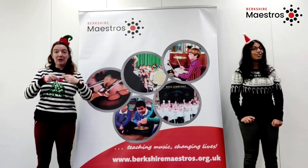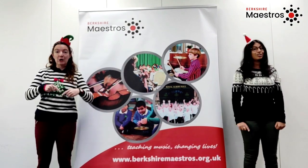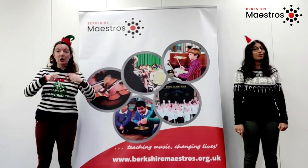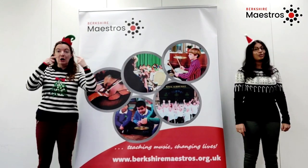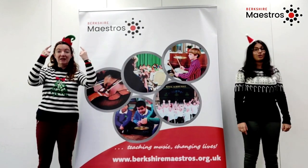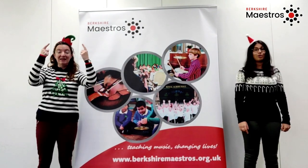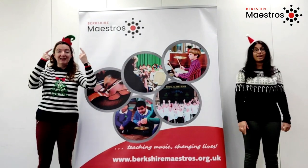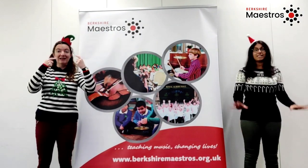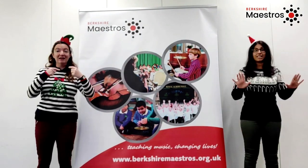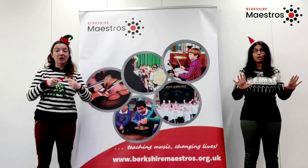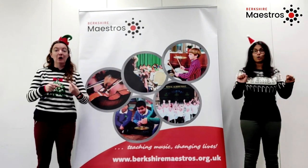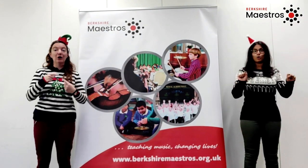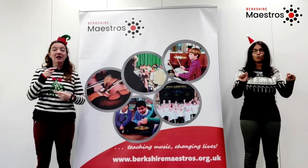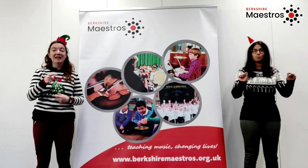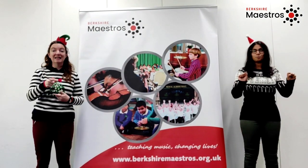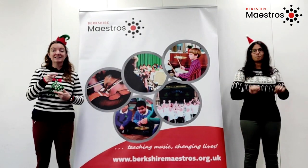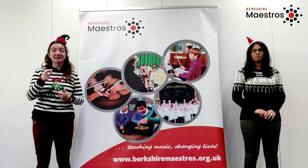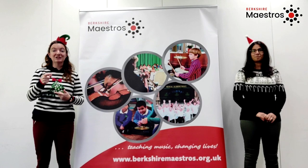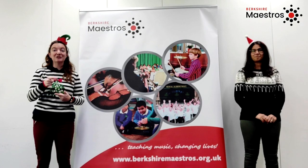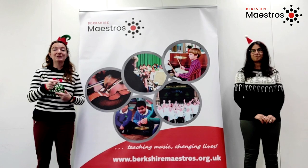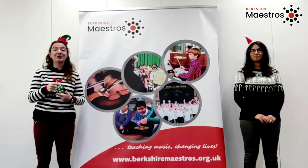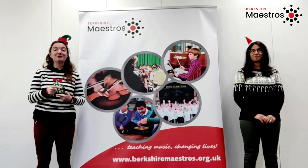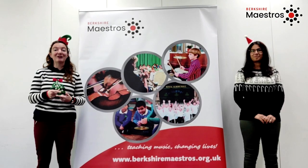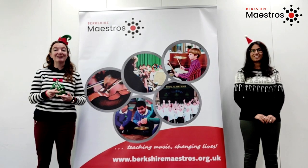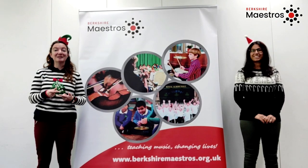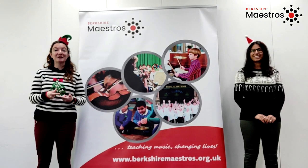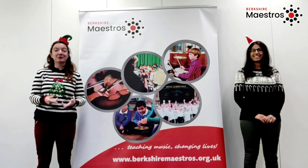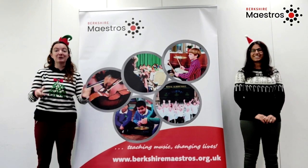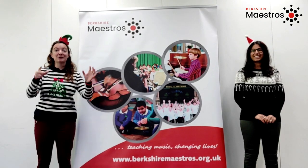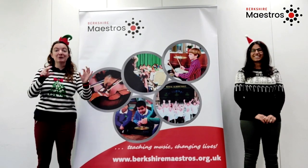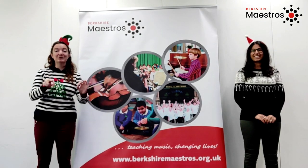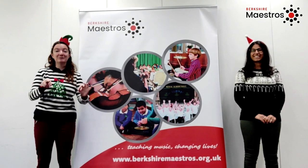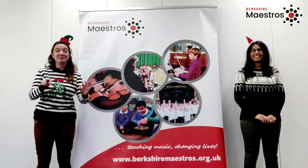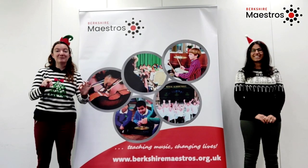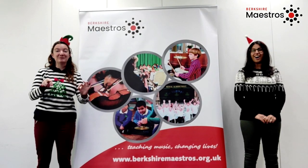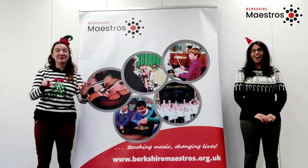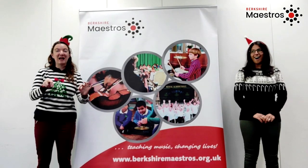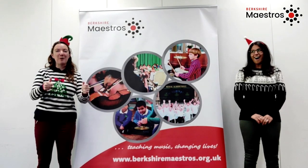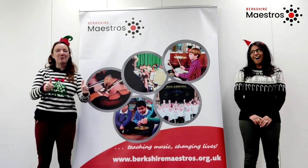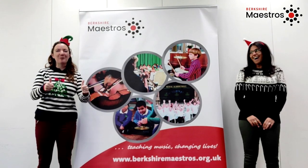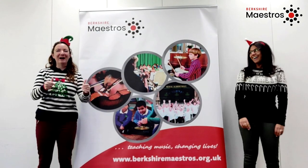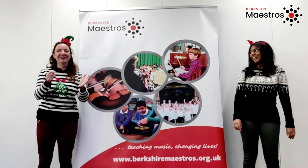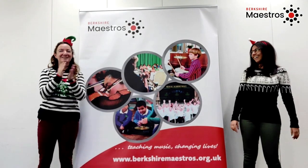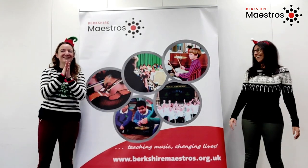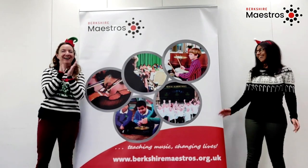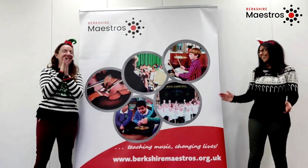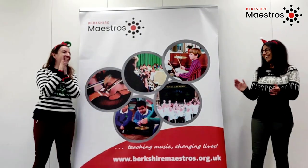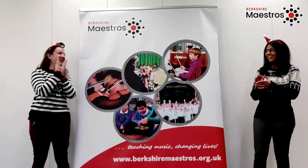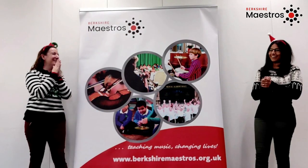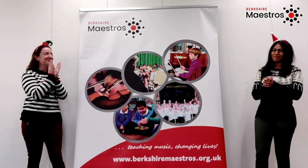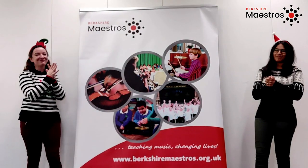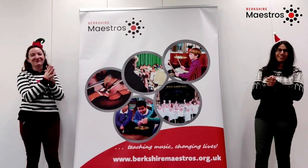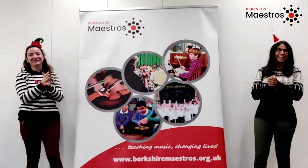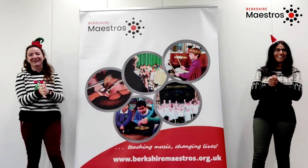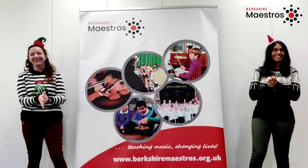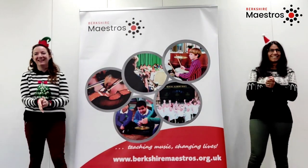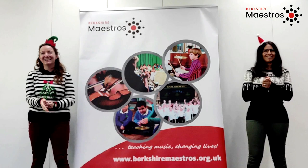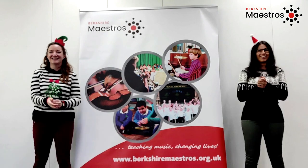to the reindeer call. Listen to the reindeer call. Well done! Brilliant! That's